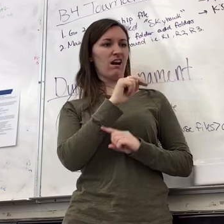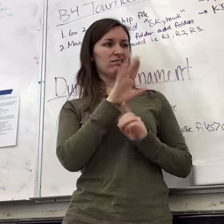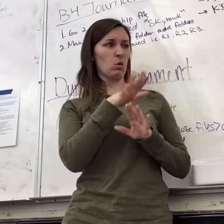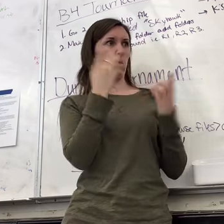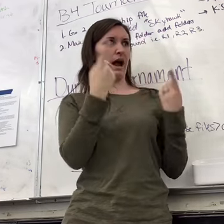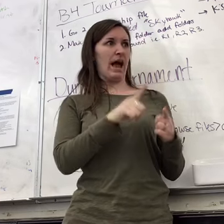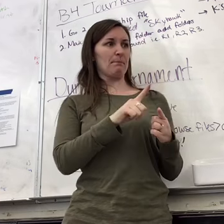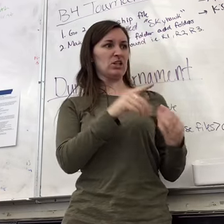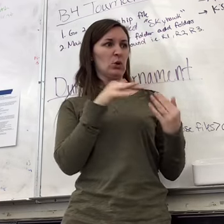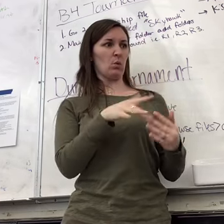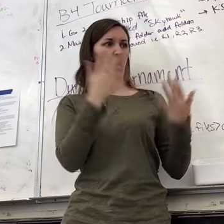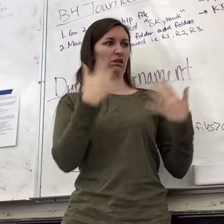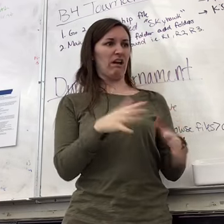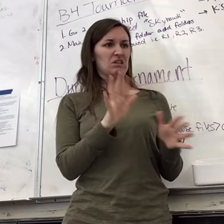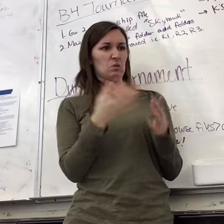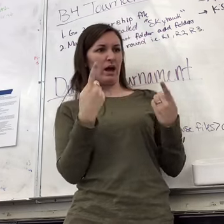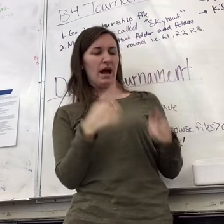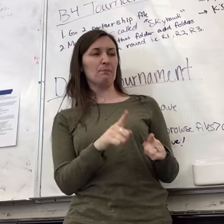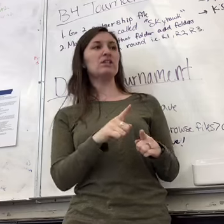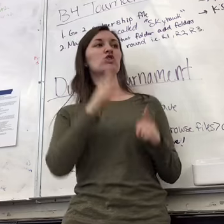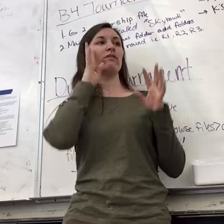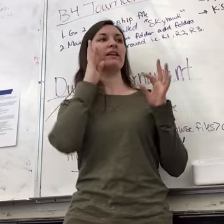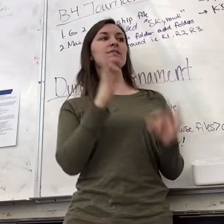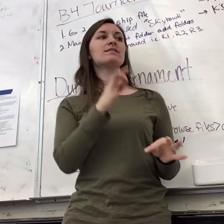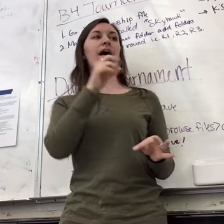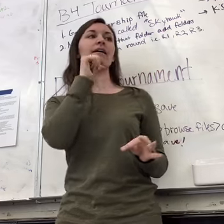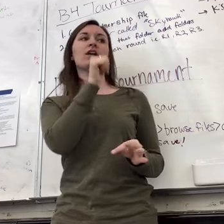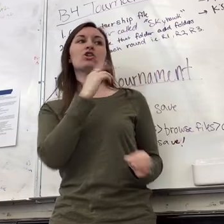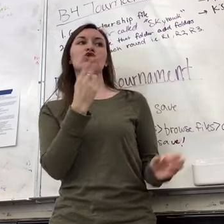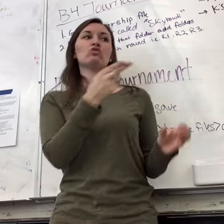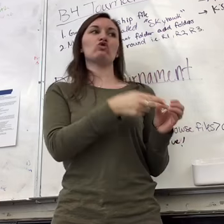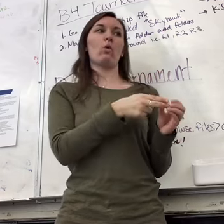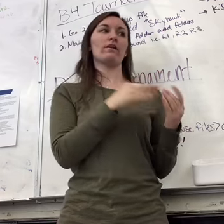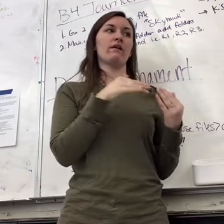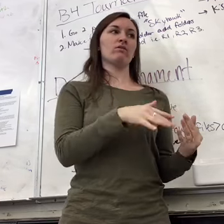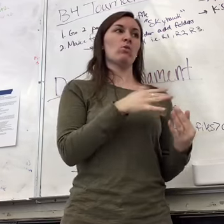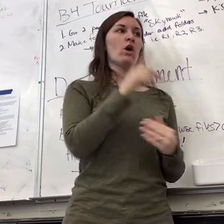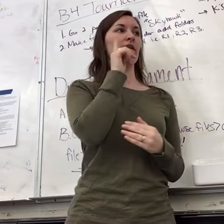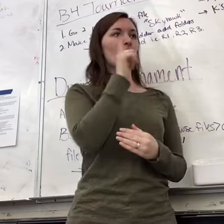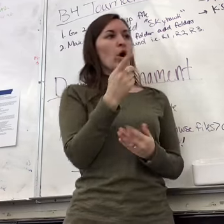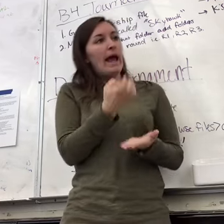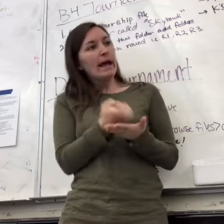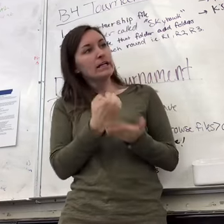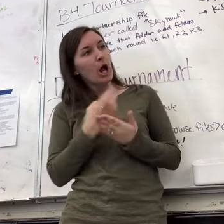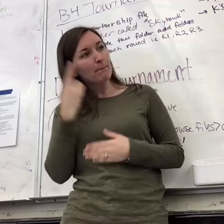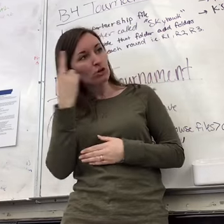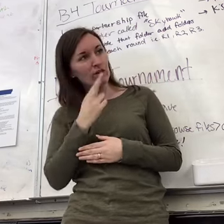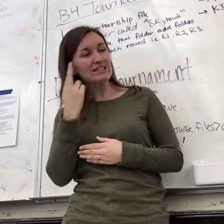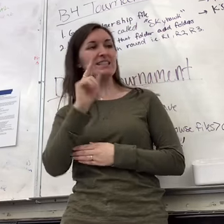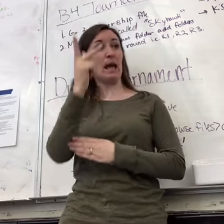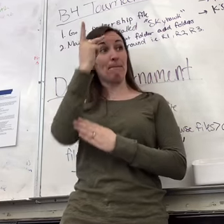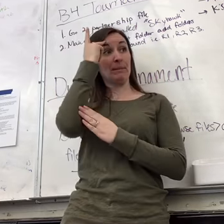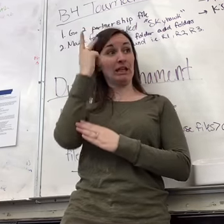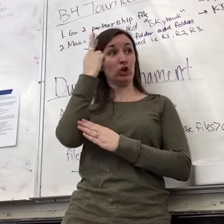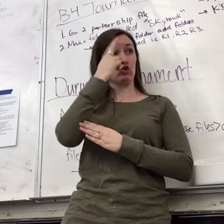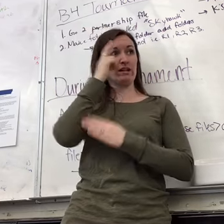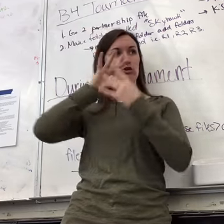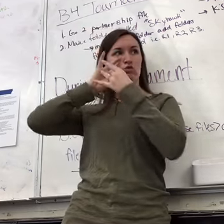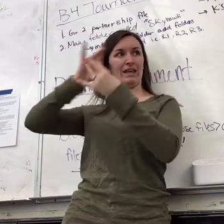So they choose not to go into it for those economic reasons, those political reasons of Canada, and then also, in terms of socially, Uncle